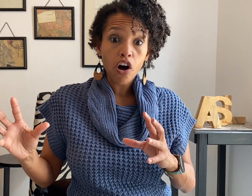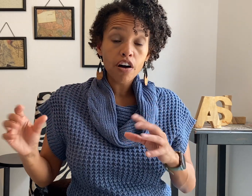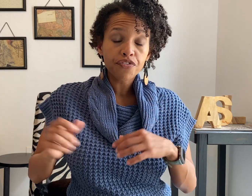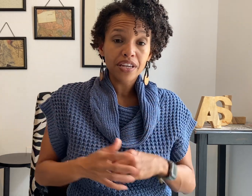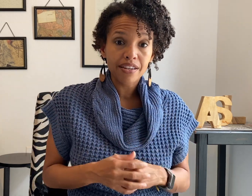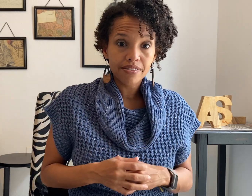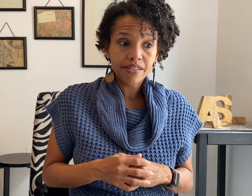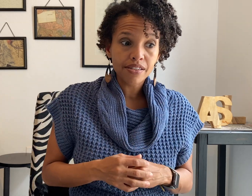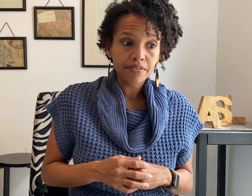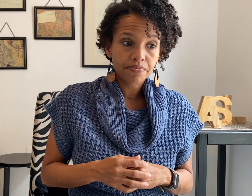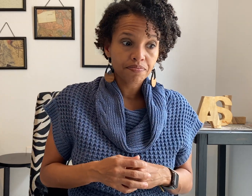off, is